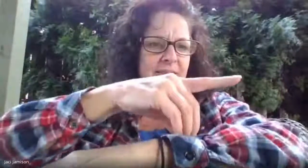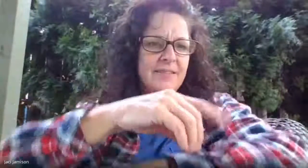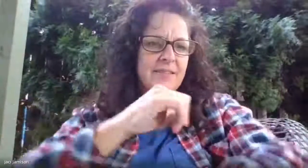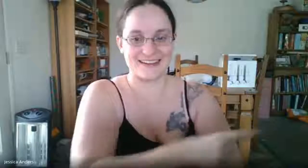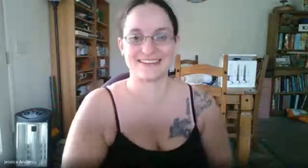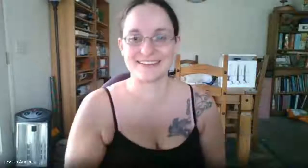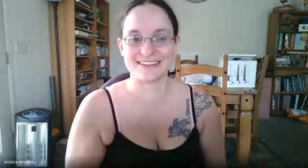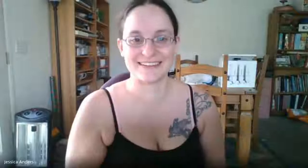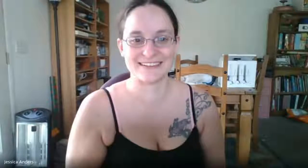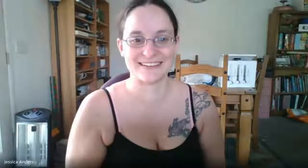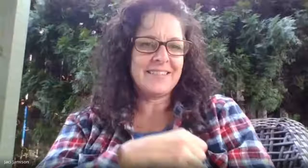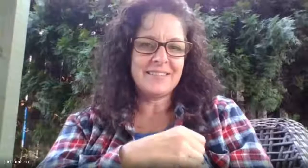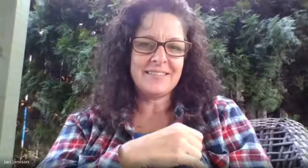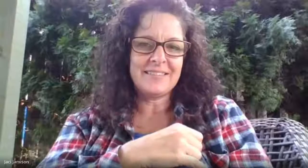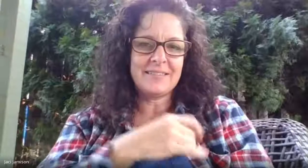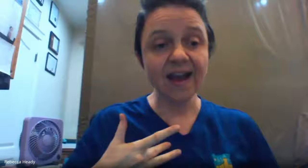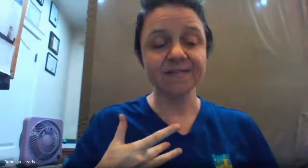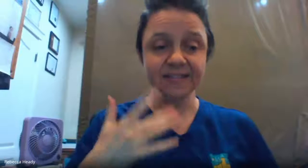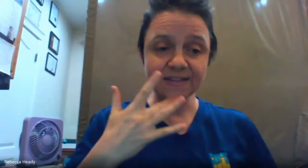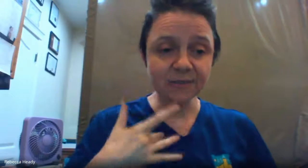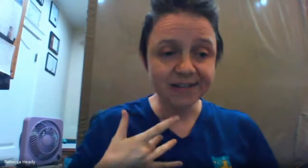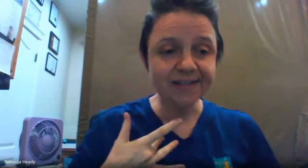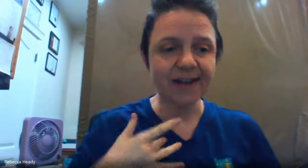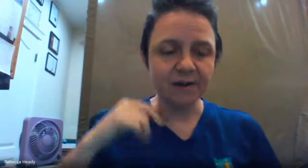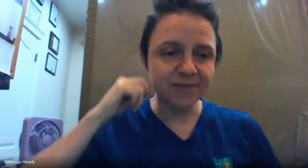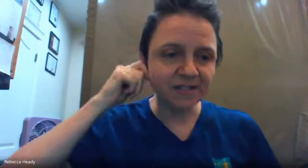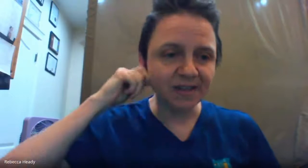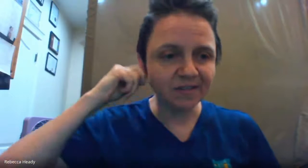Jessica. Birthday. I've seen this one. This is Pennsylvania.